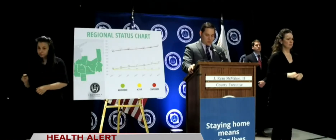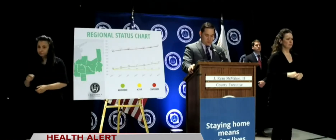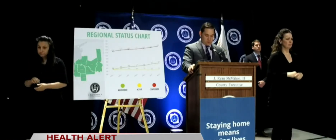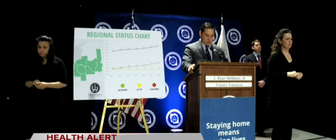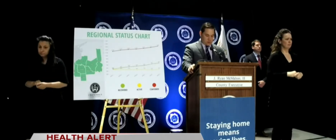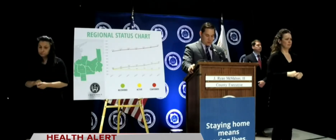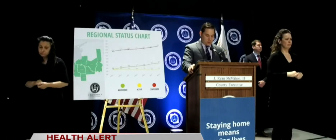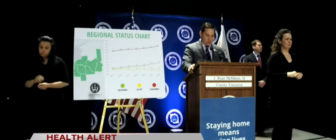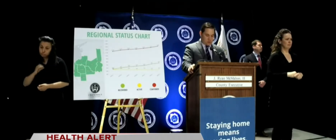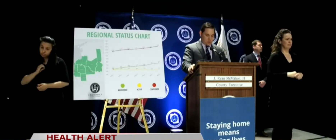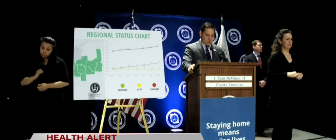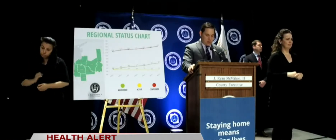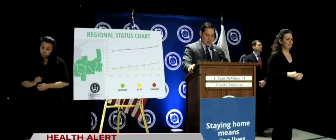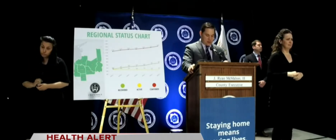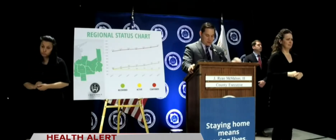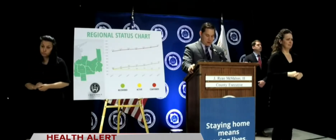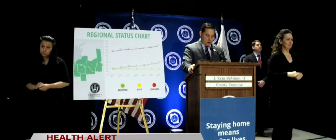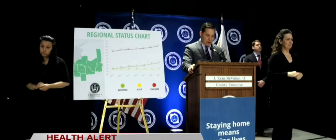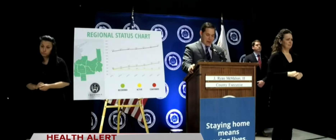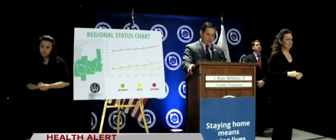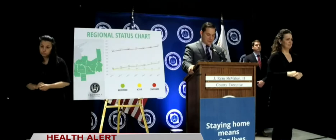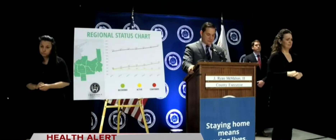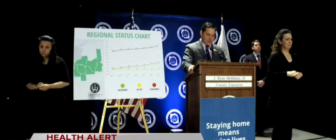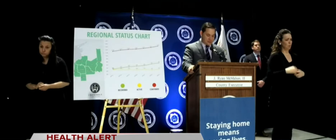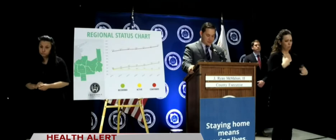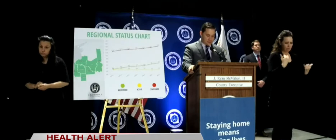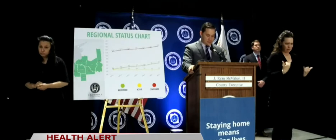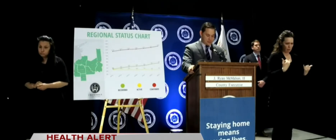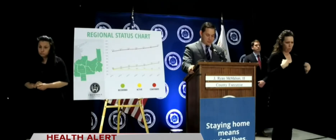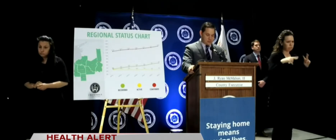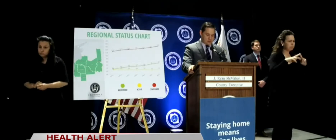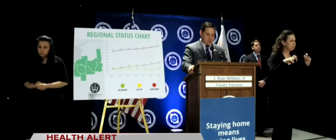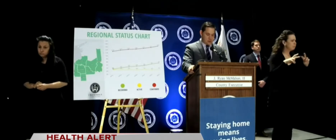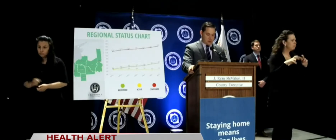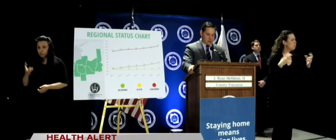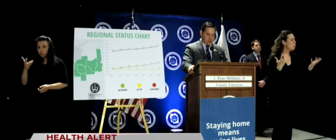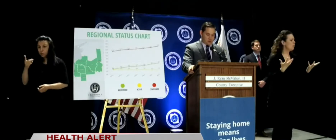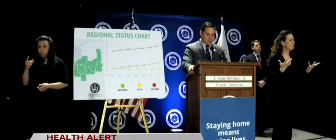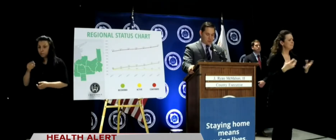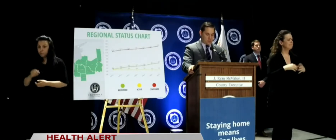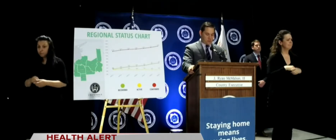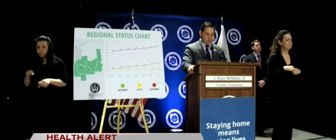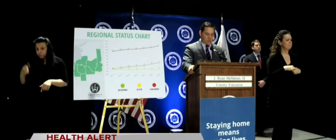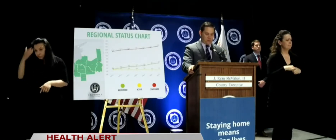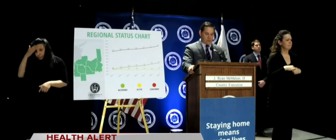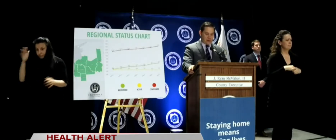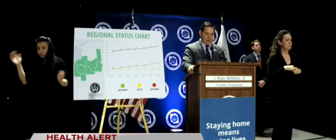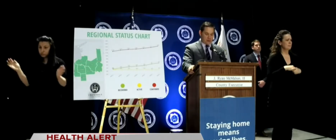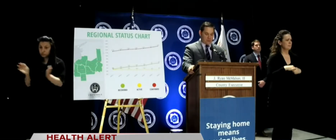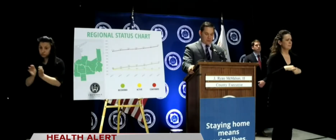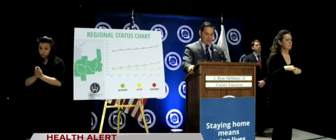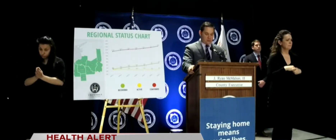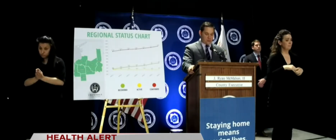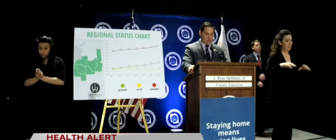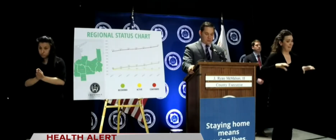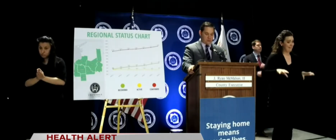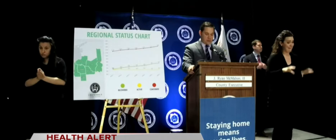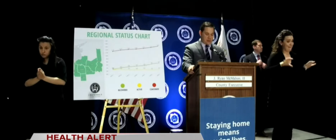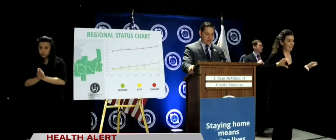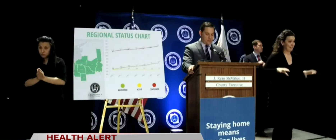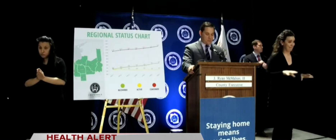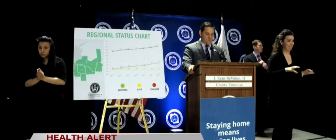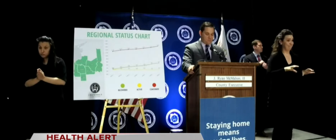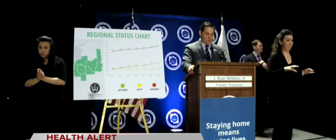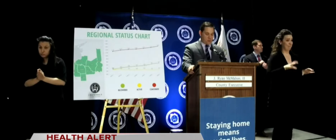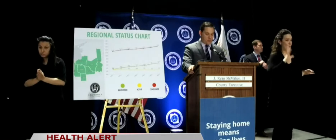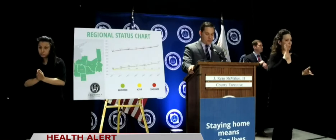When we look at our active cases, I'm going to go through the data, then I'm going to explain some of the